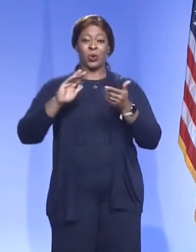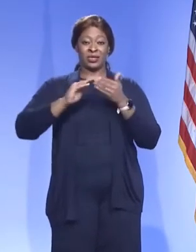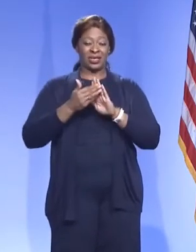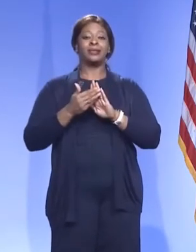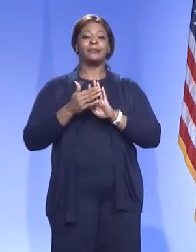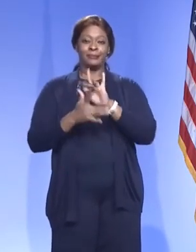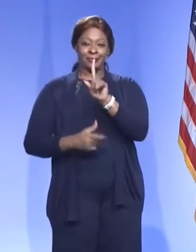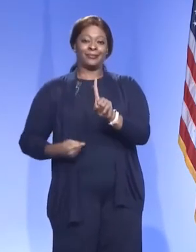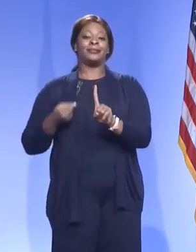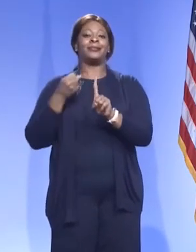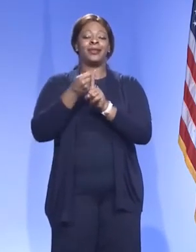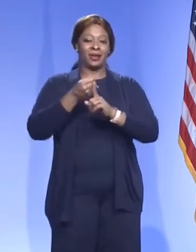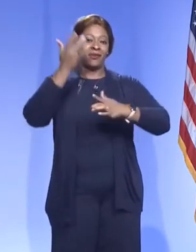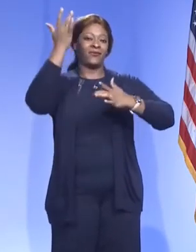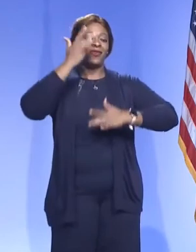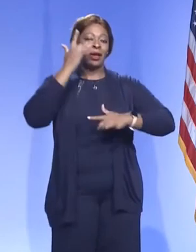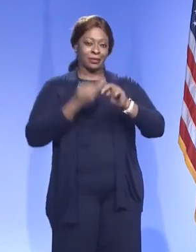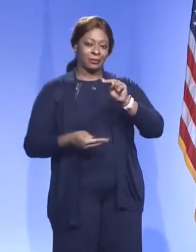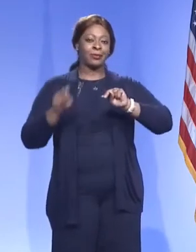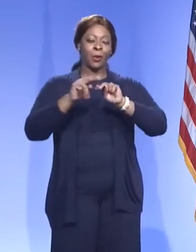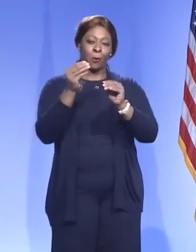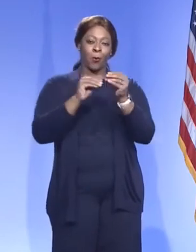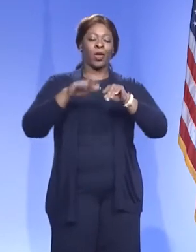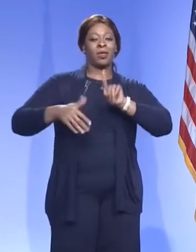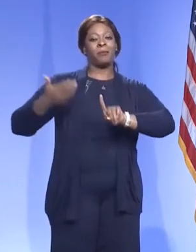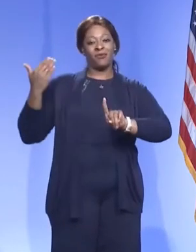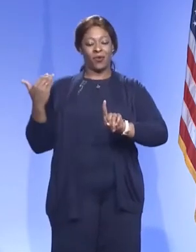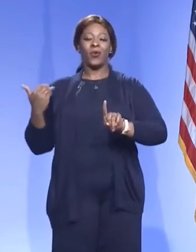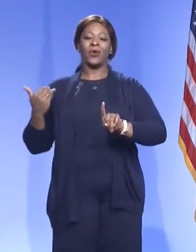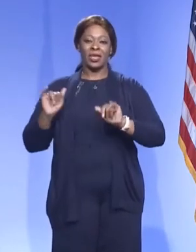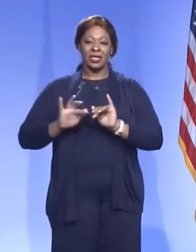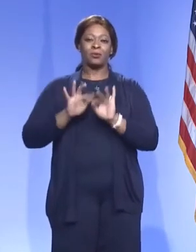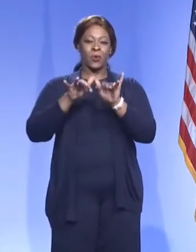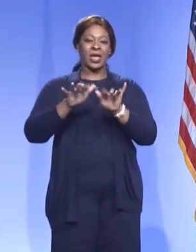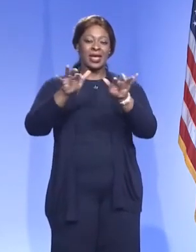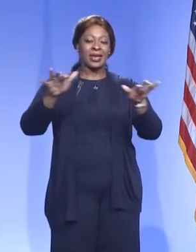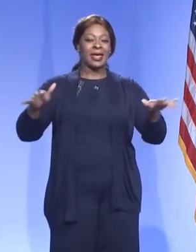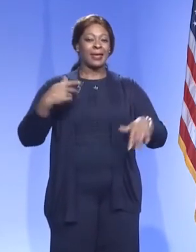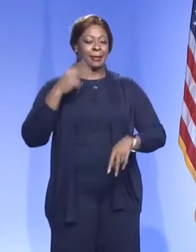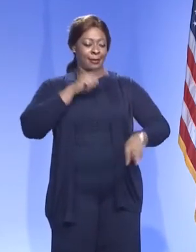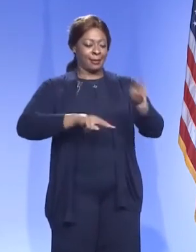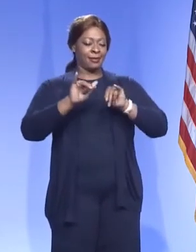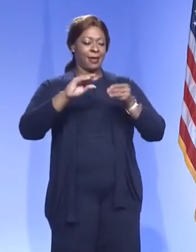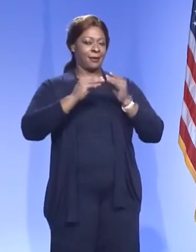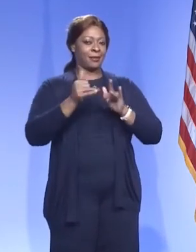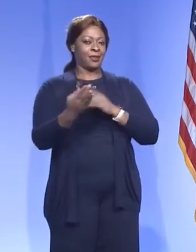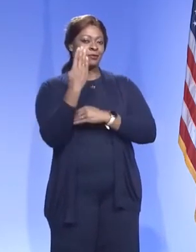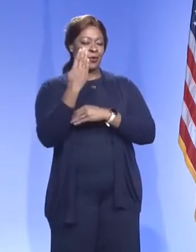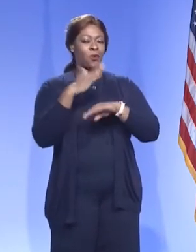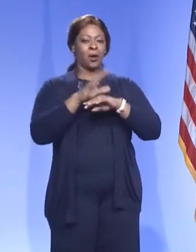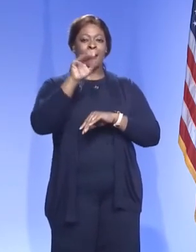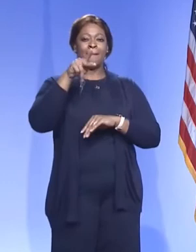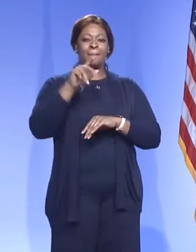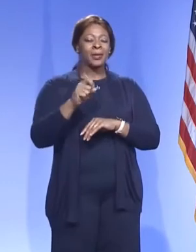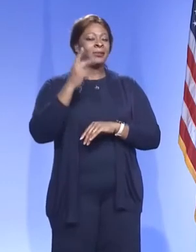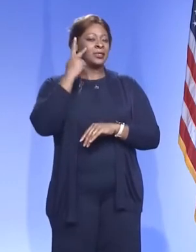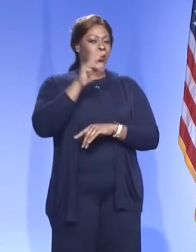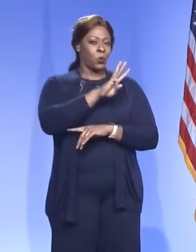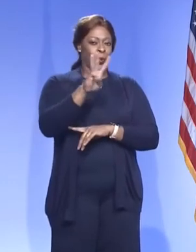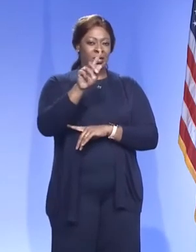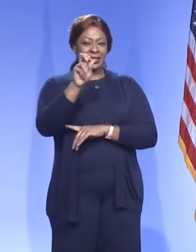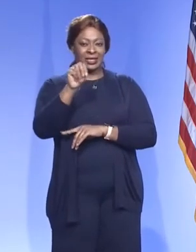or the state of Tennessee websites or COVID Act Now websites that track the spread of COVID-19, what you